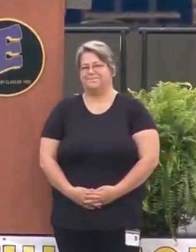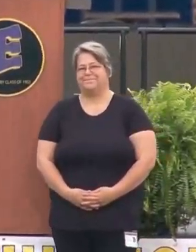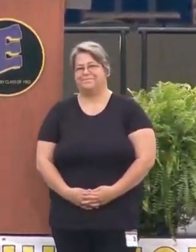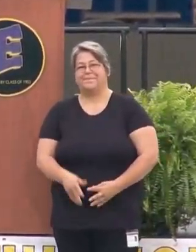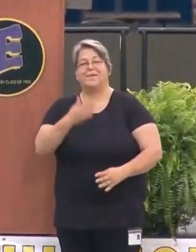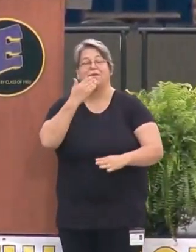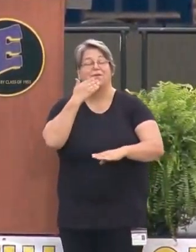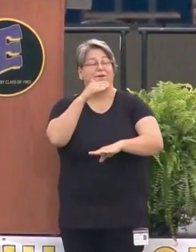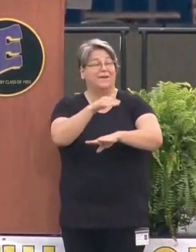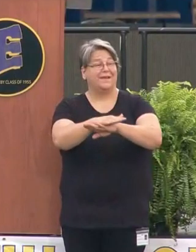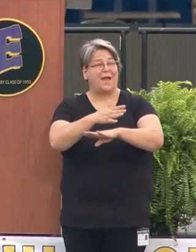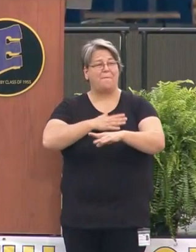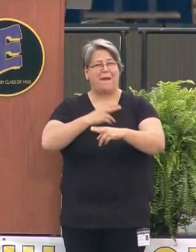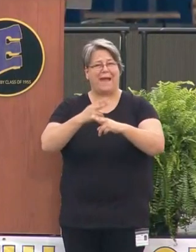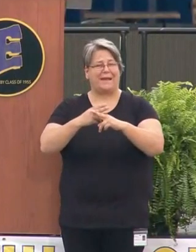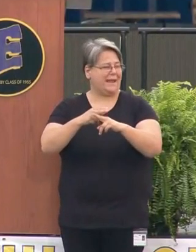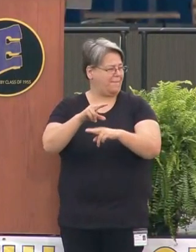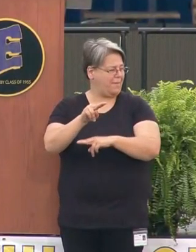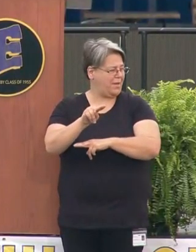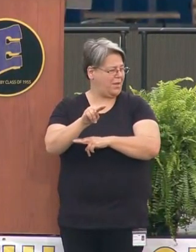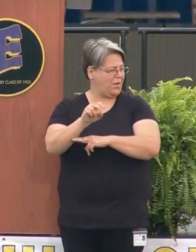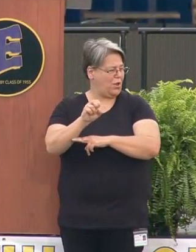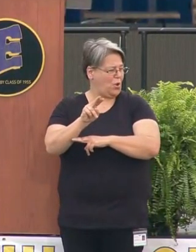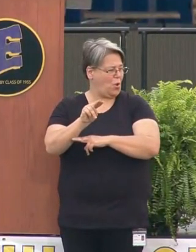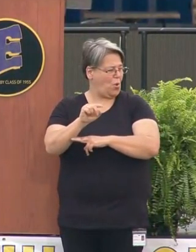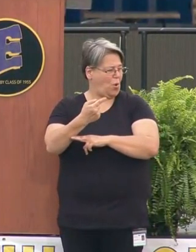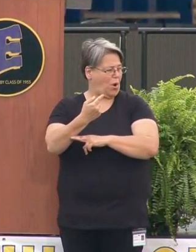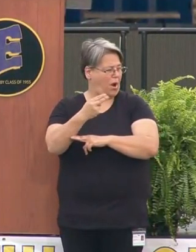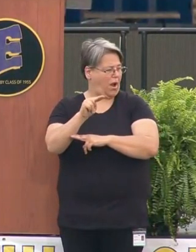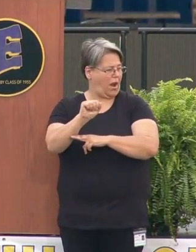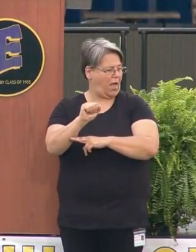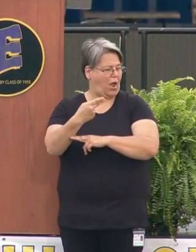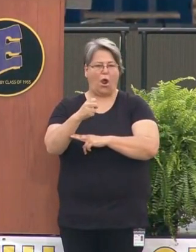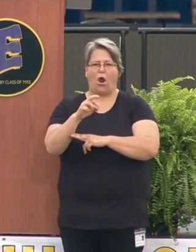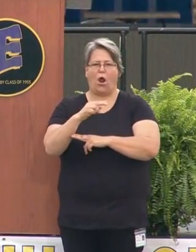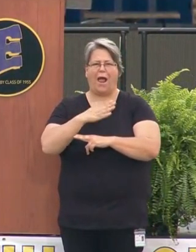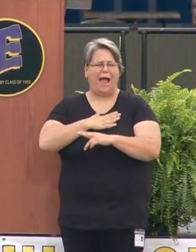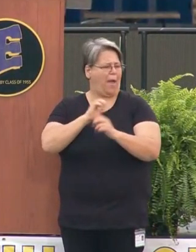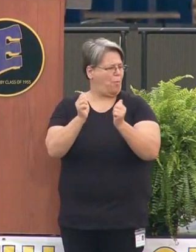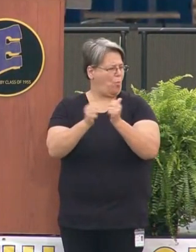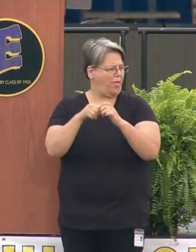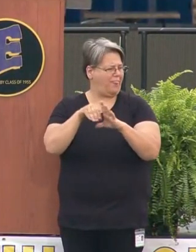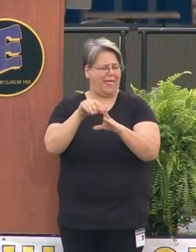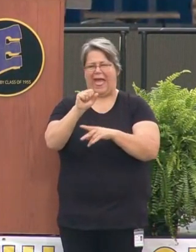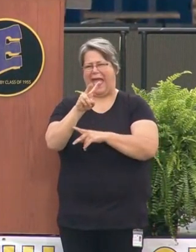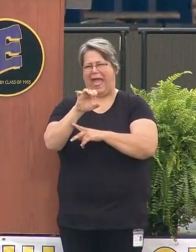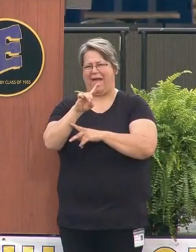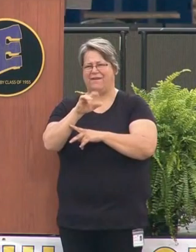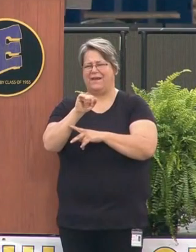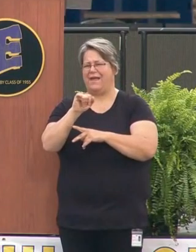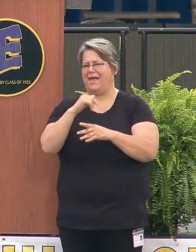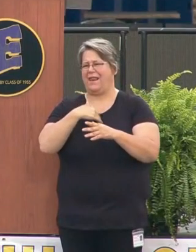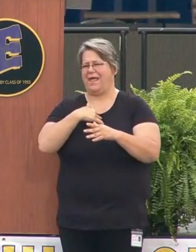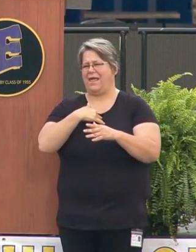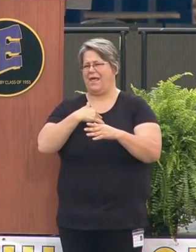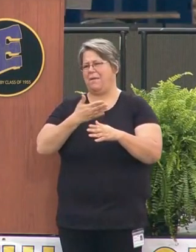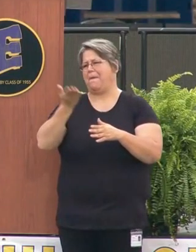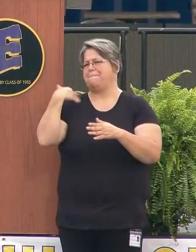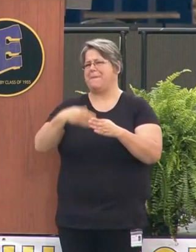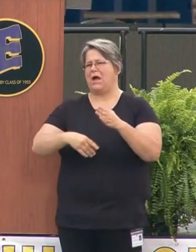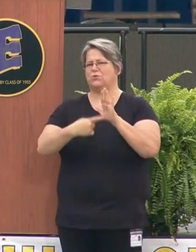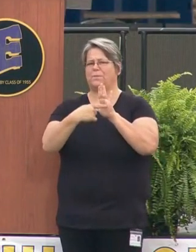again. Good evening. My name is Nona Herr. I'm a part of AVID and Pathways, and I also serve as the co-chair of the United Asian Club, class representative